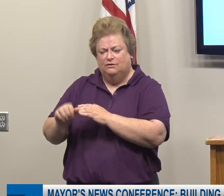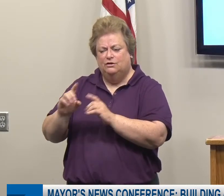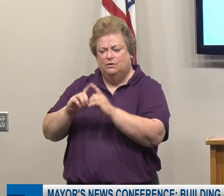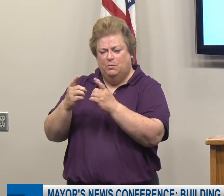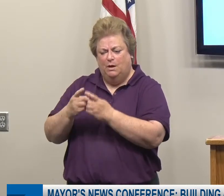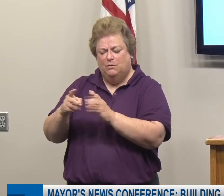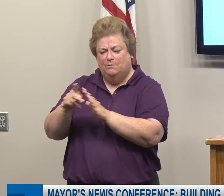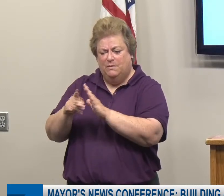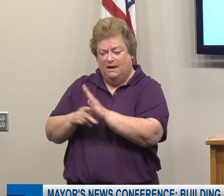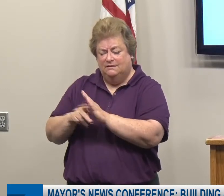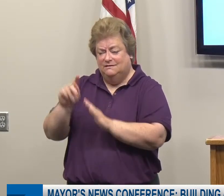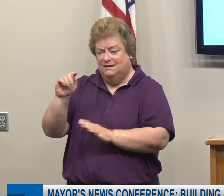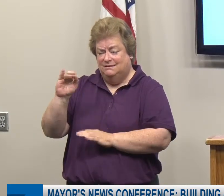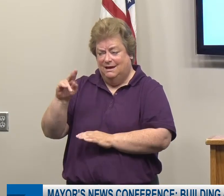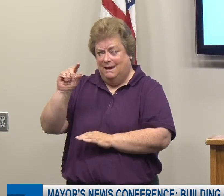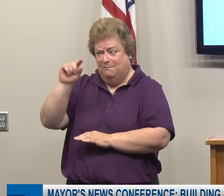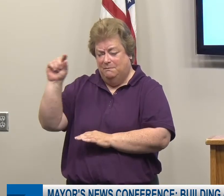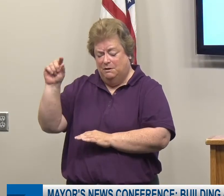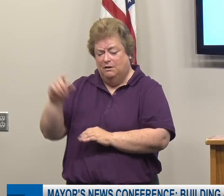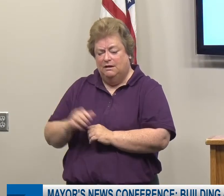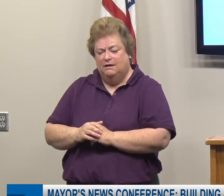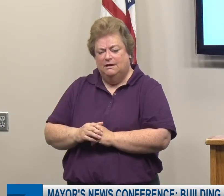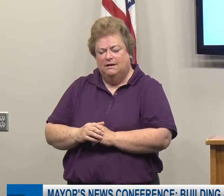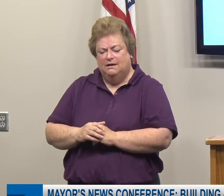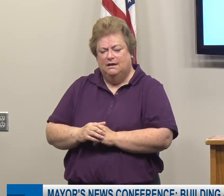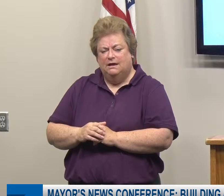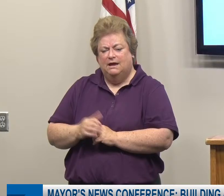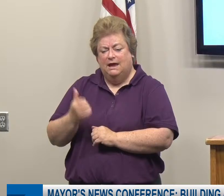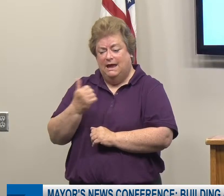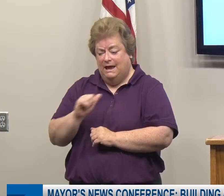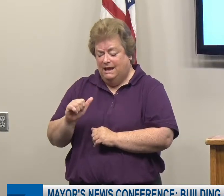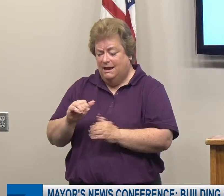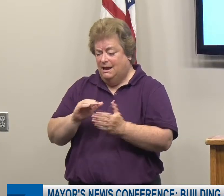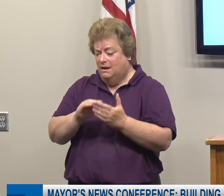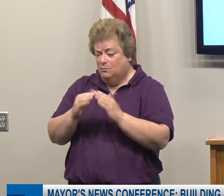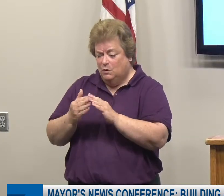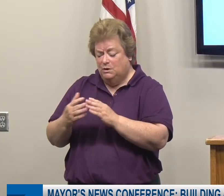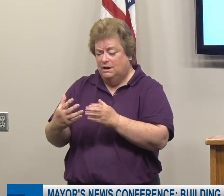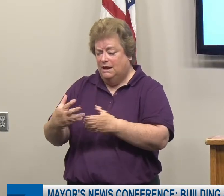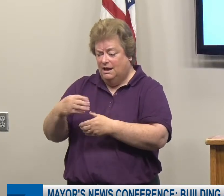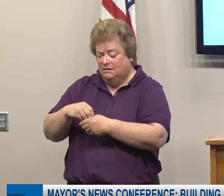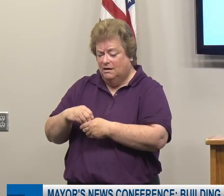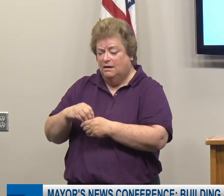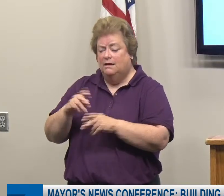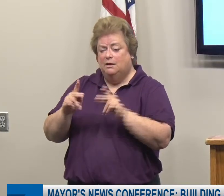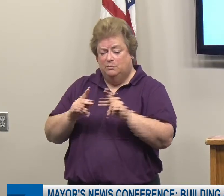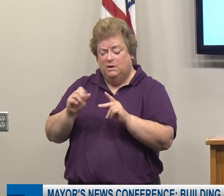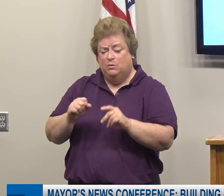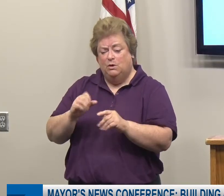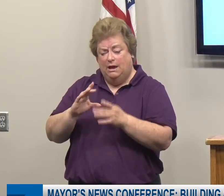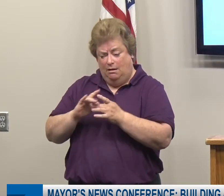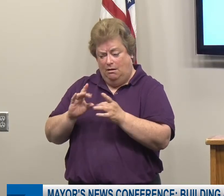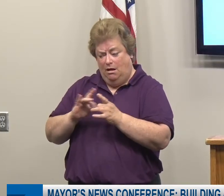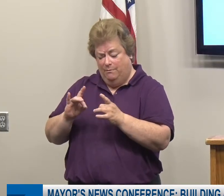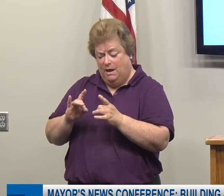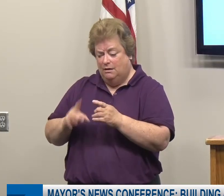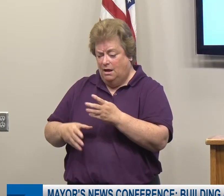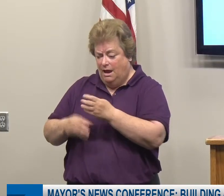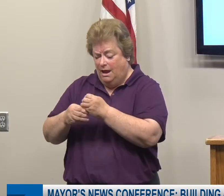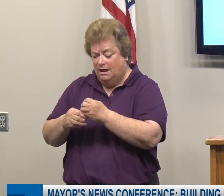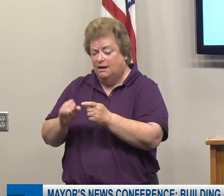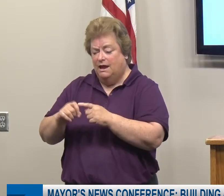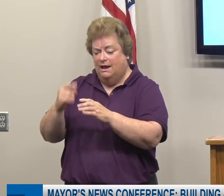tab. In the interest of continued community engagement, members of the public may comment on these proposed revisions